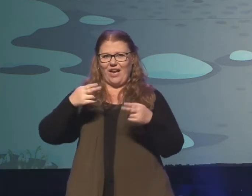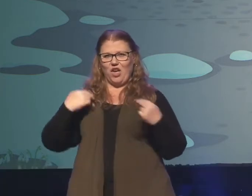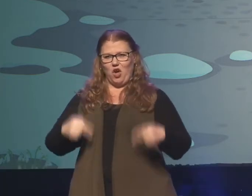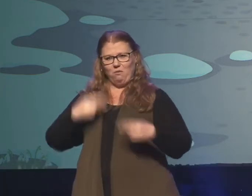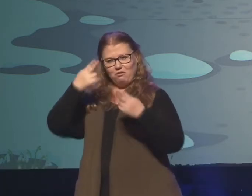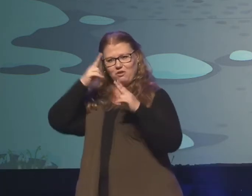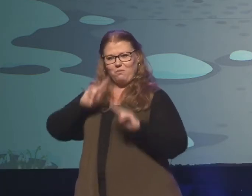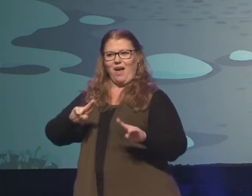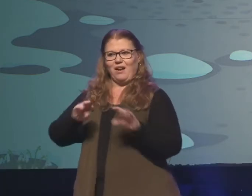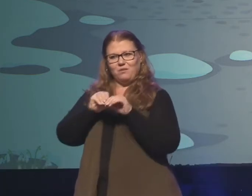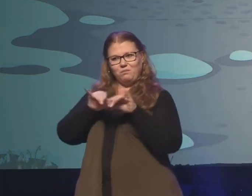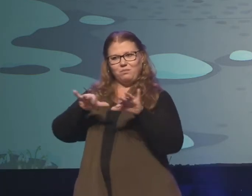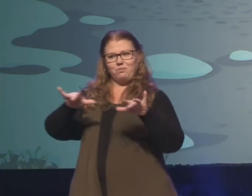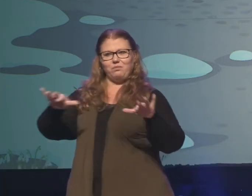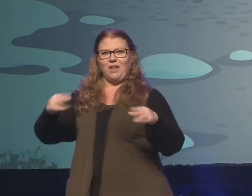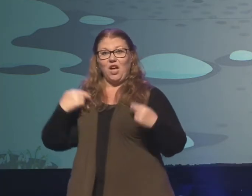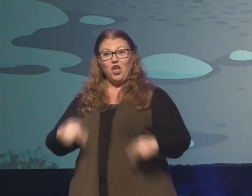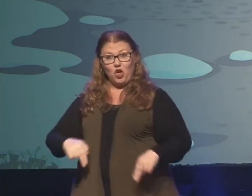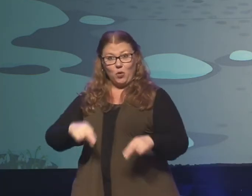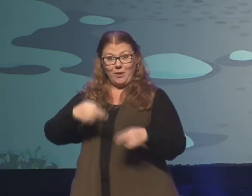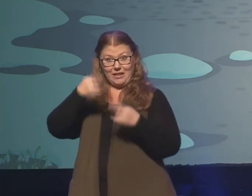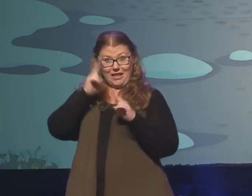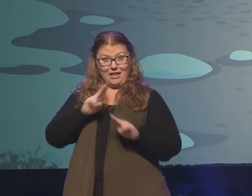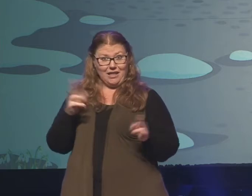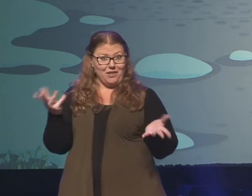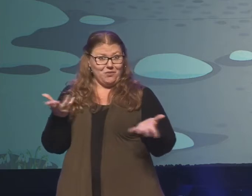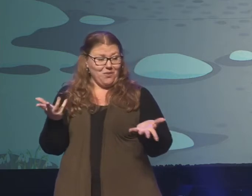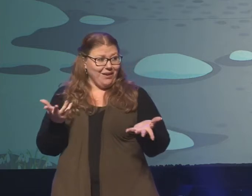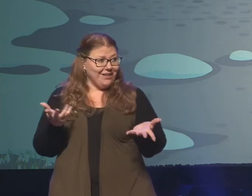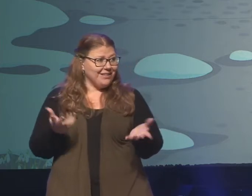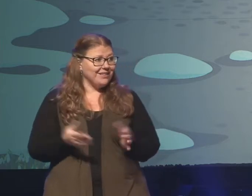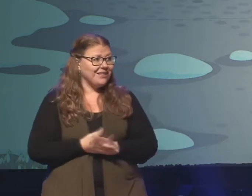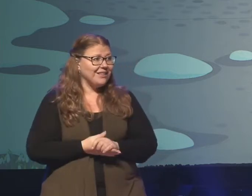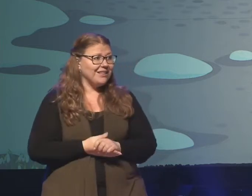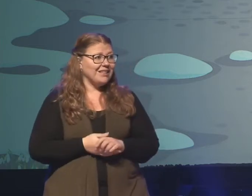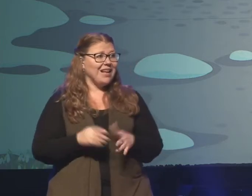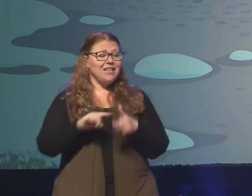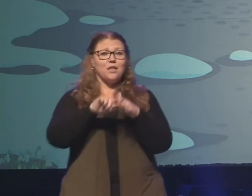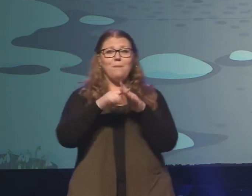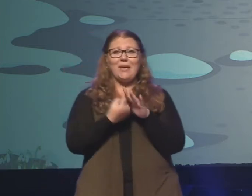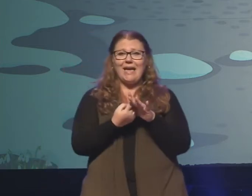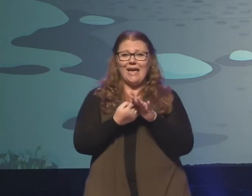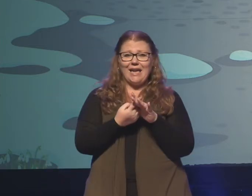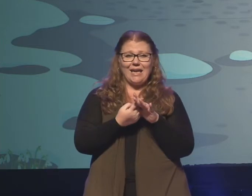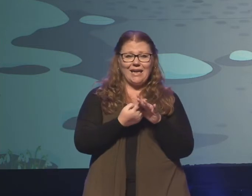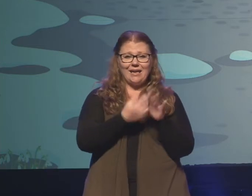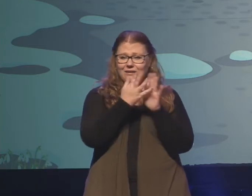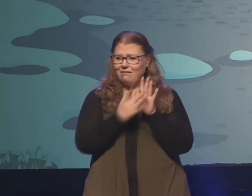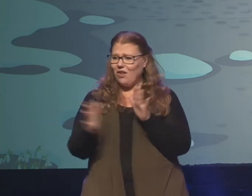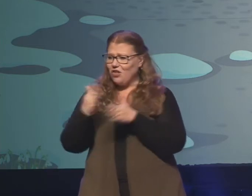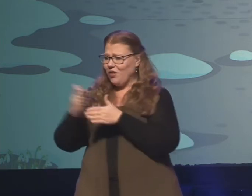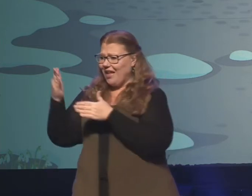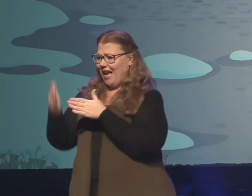thing about human dignity. Human dignity, right? It's the beginning to the end of poverty.